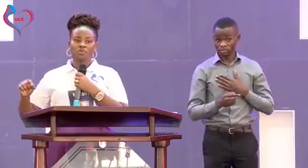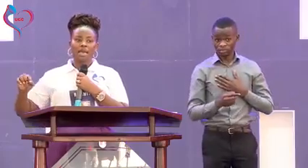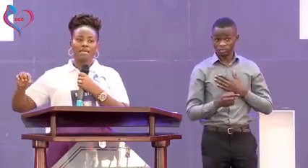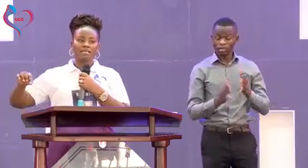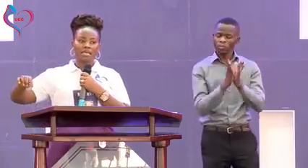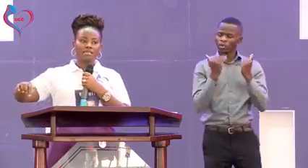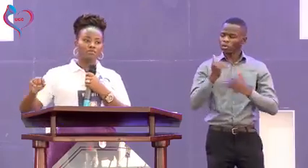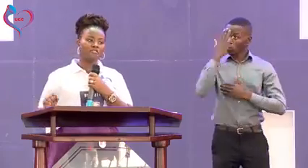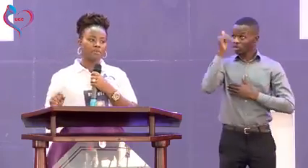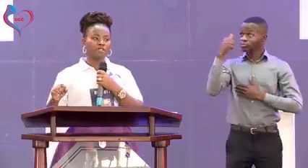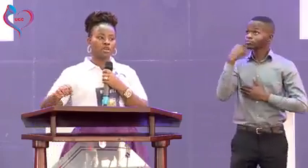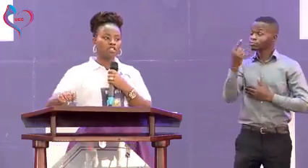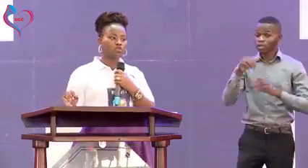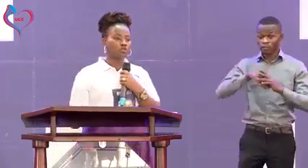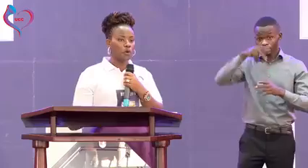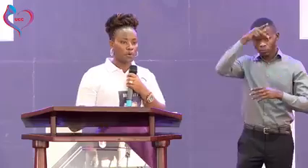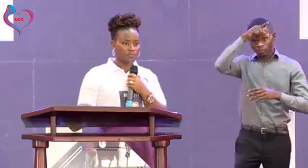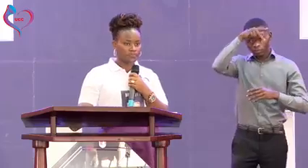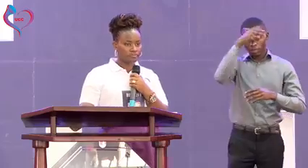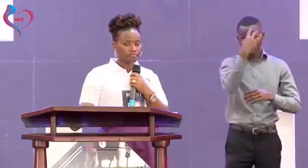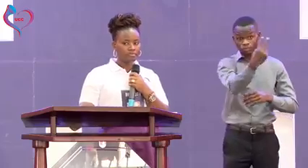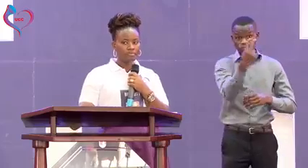That is why he says in